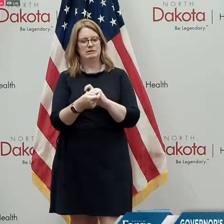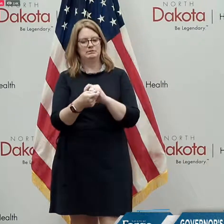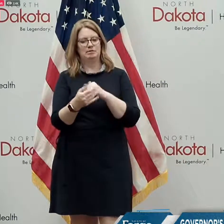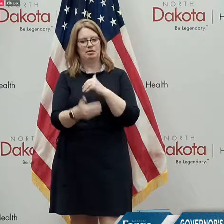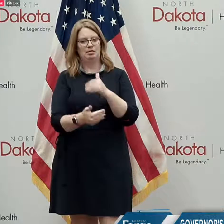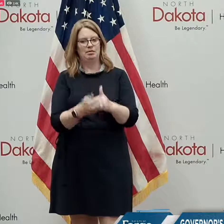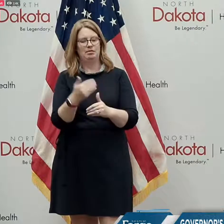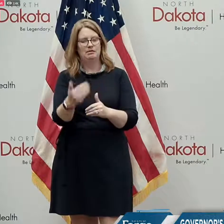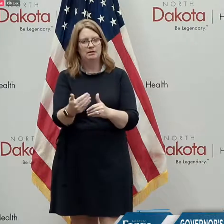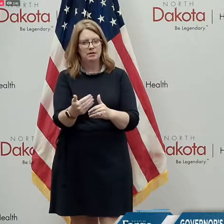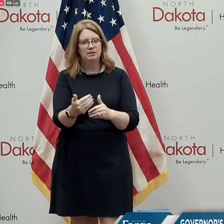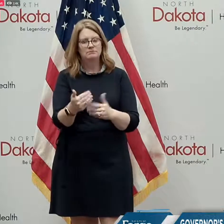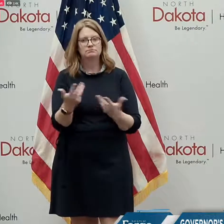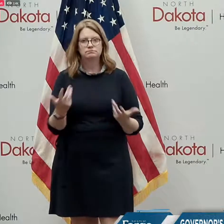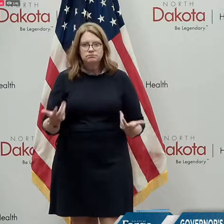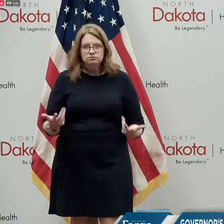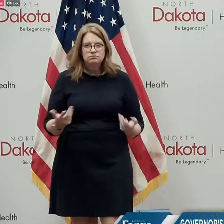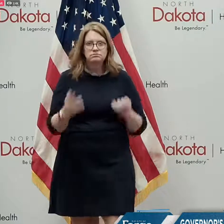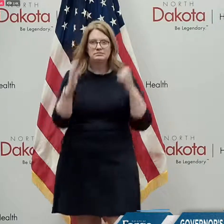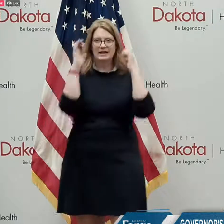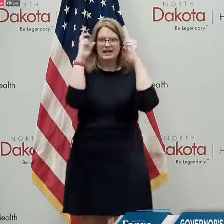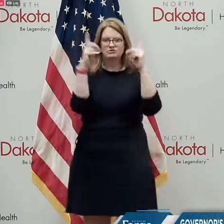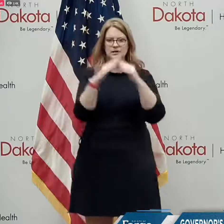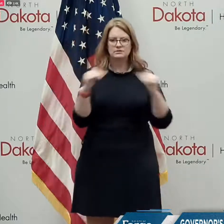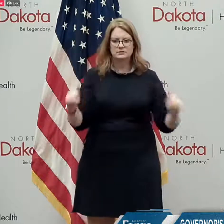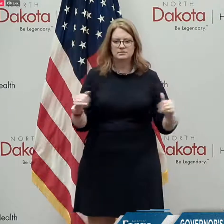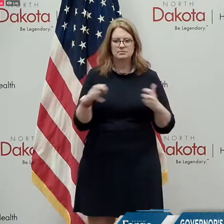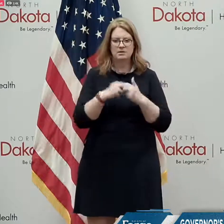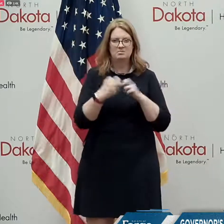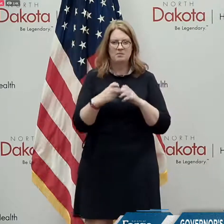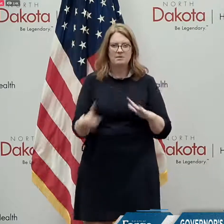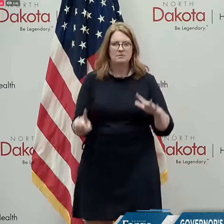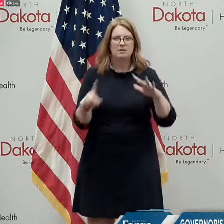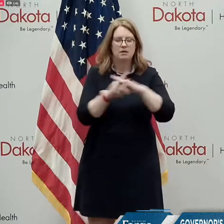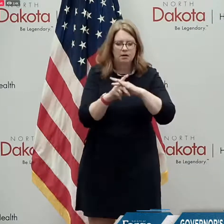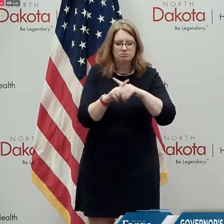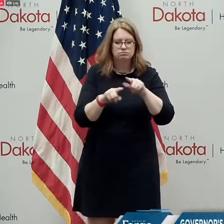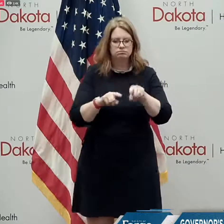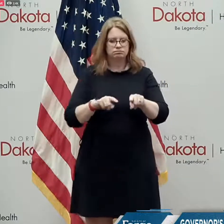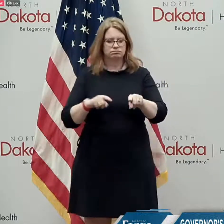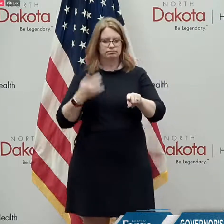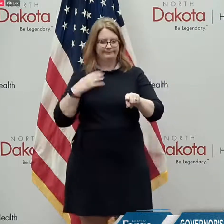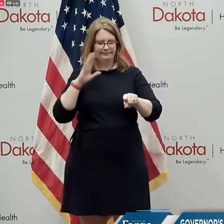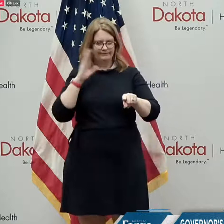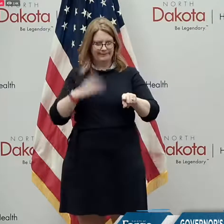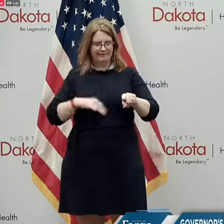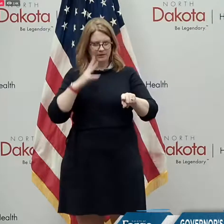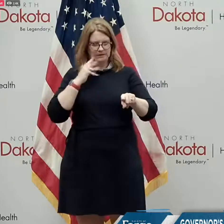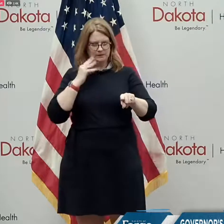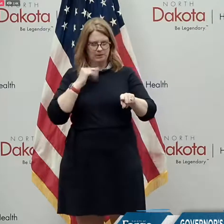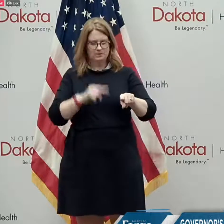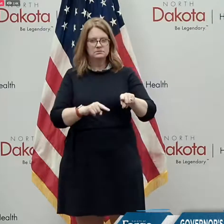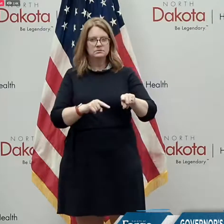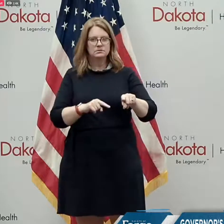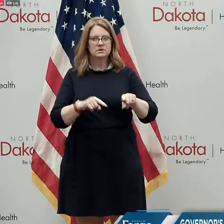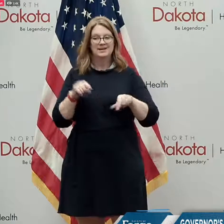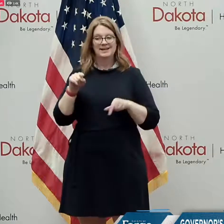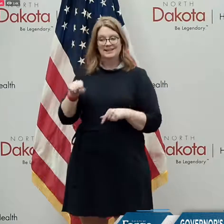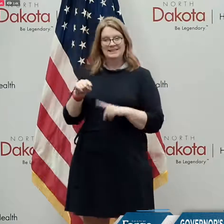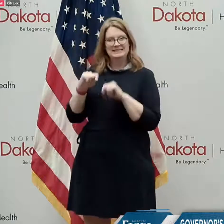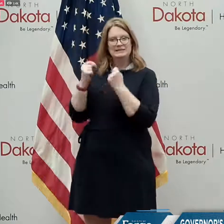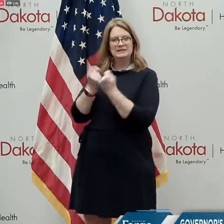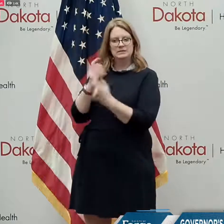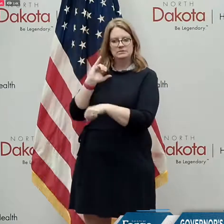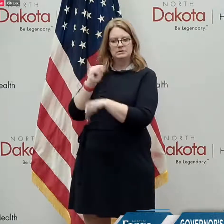our education system has never experienced before. The Healthy Return to Learning team was created